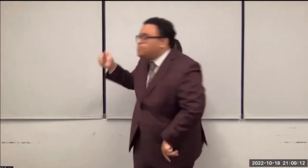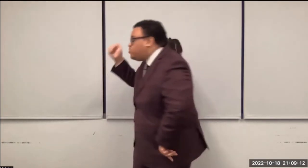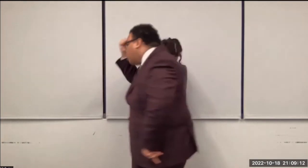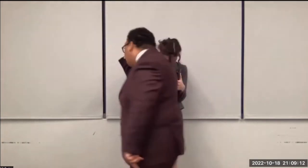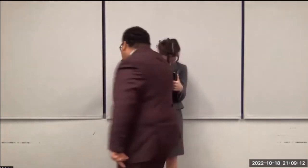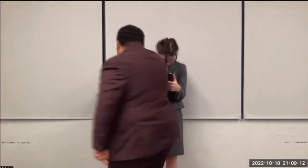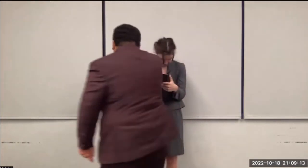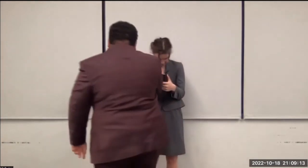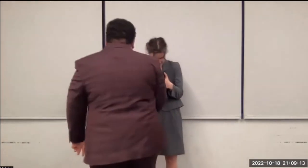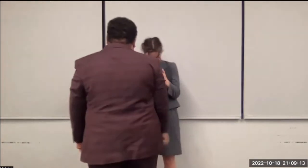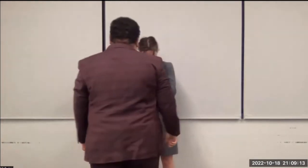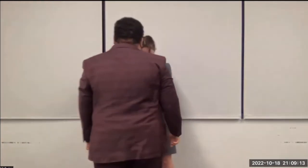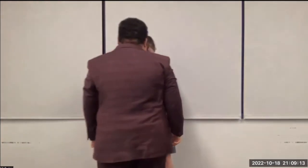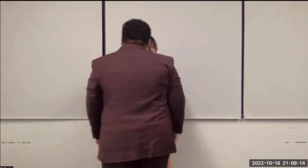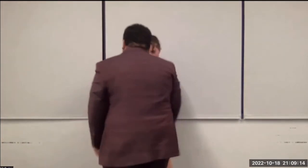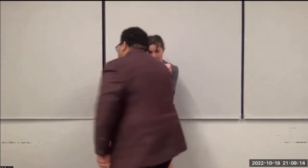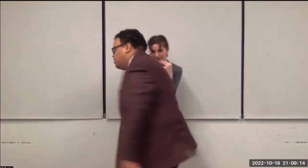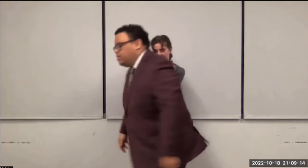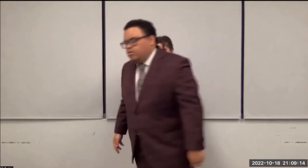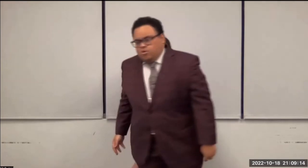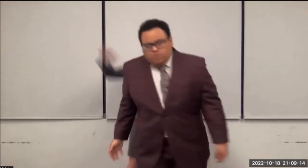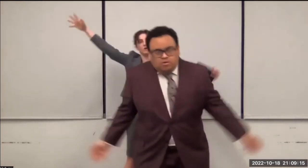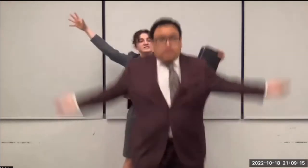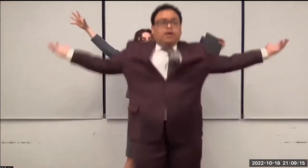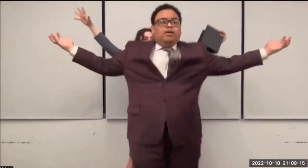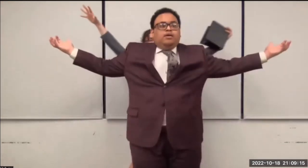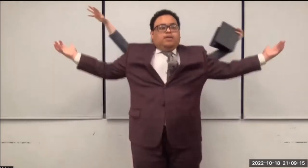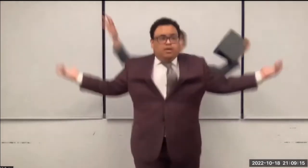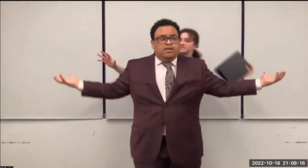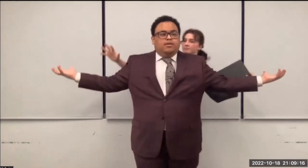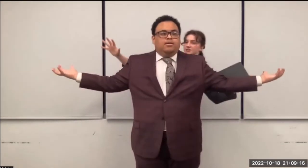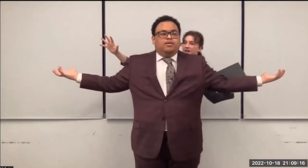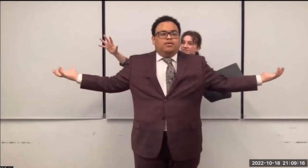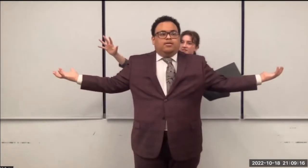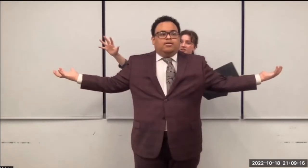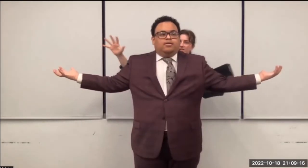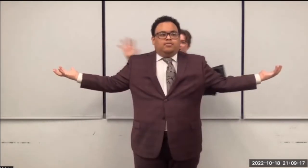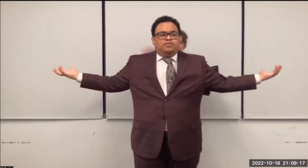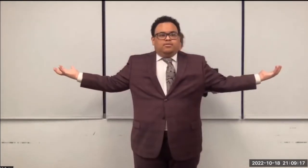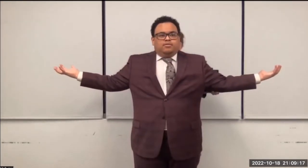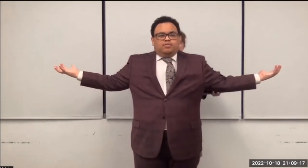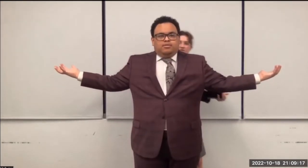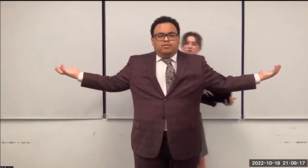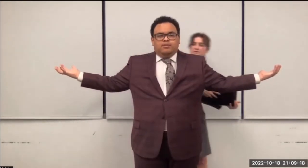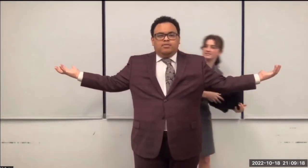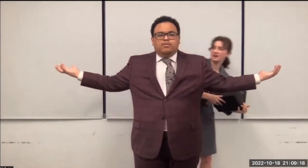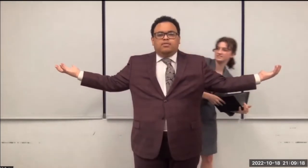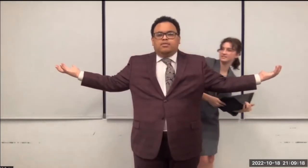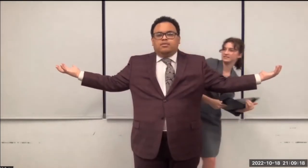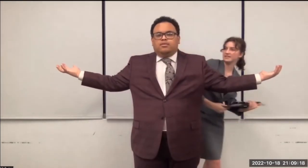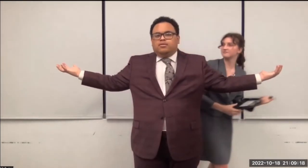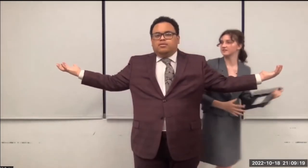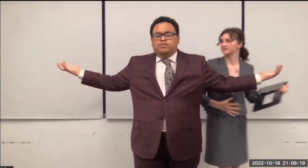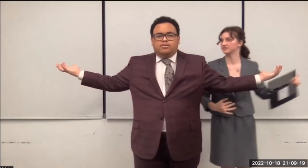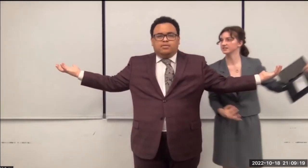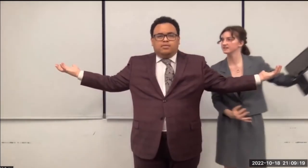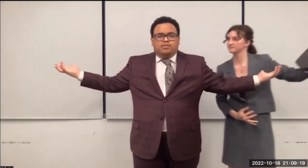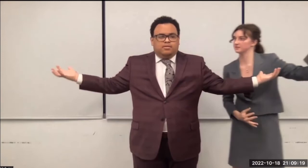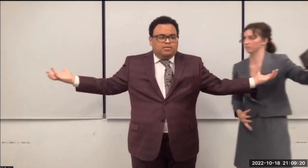dumb. Imagine a painter crucified by his subject, too exhausted even to lift the